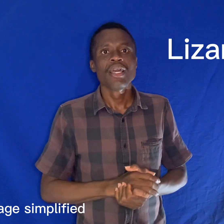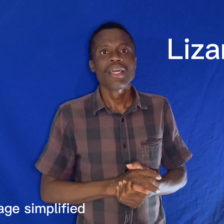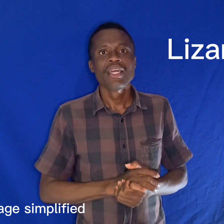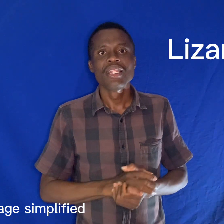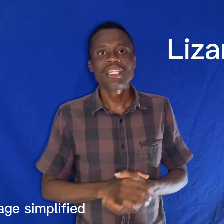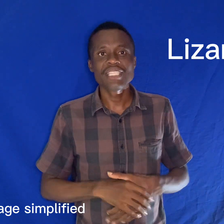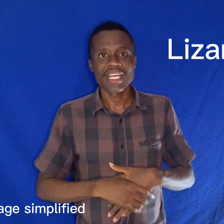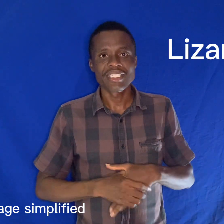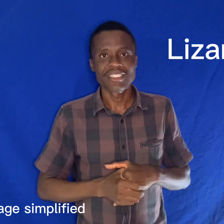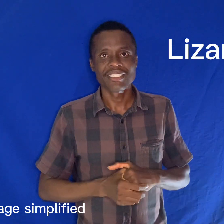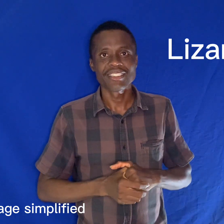lizard.